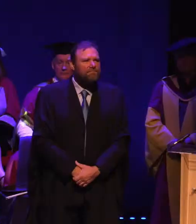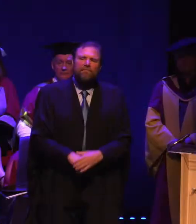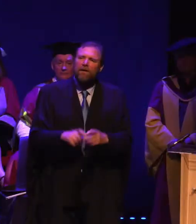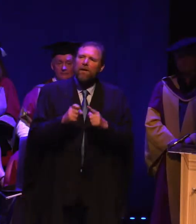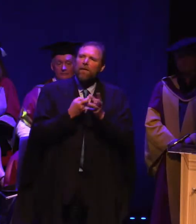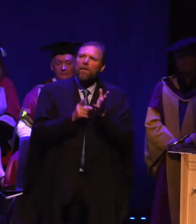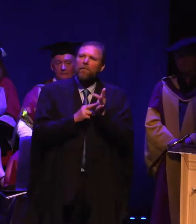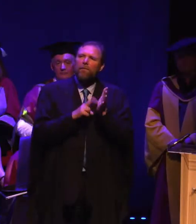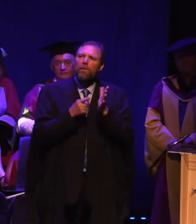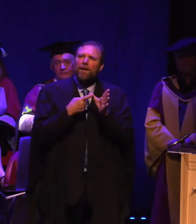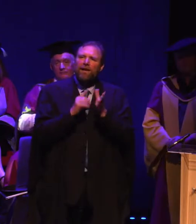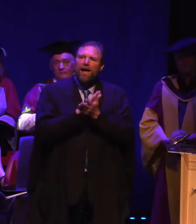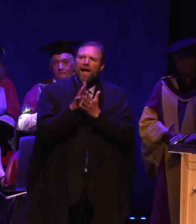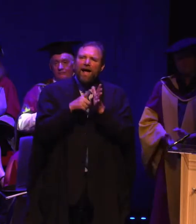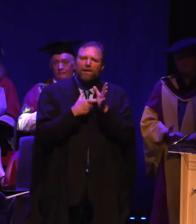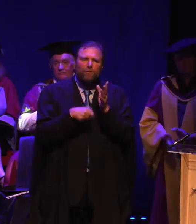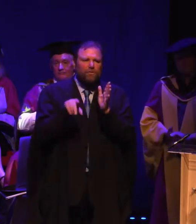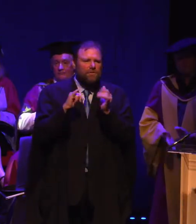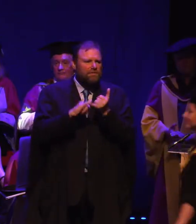Paulina Hajus.